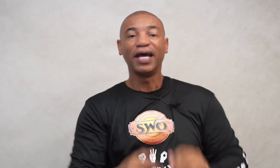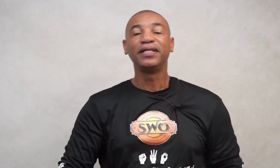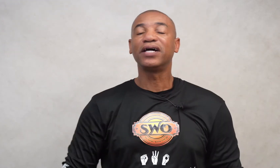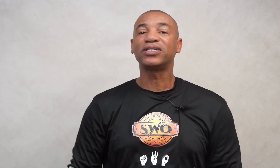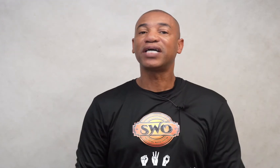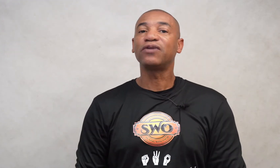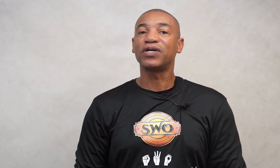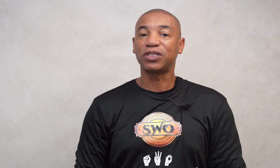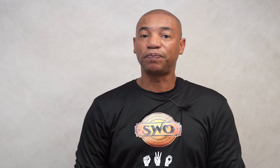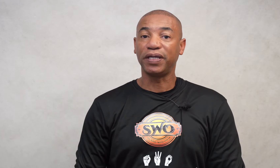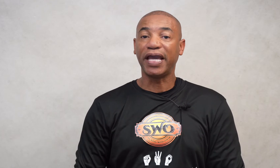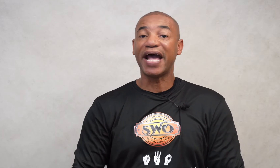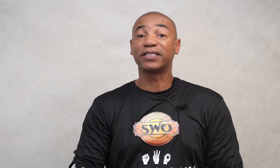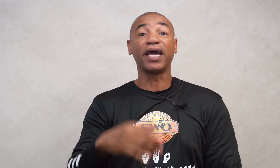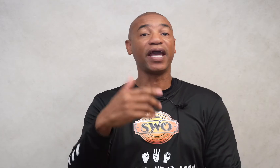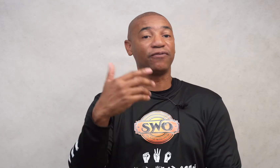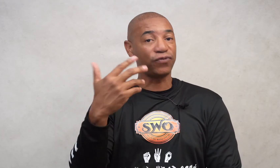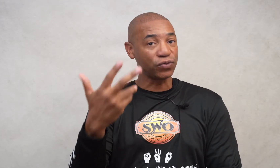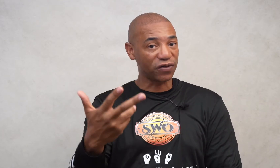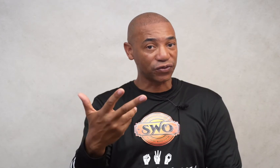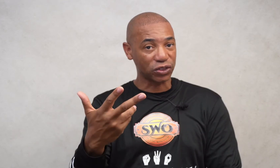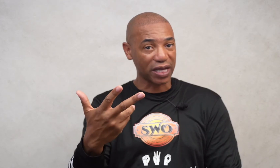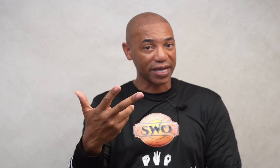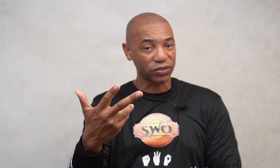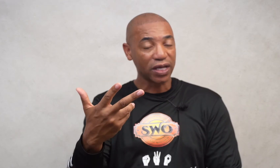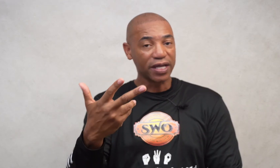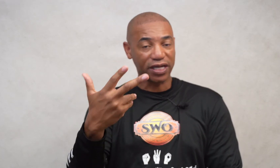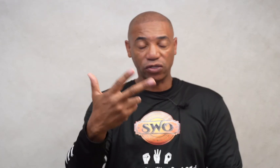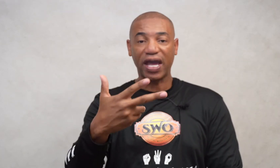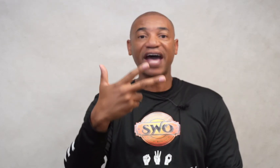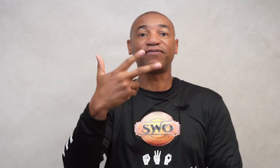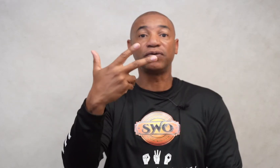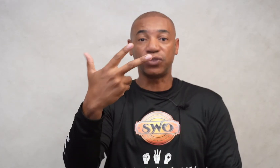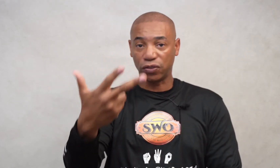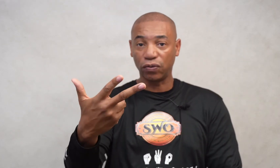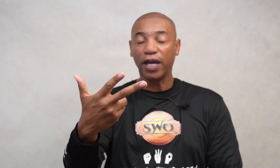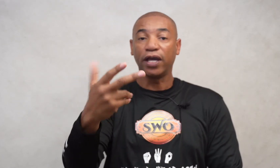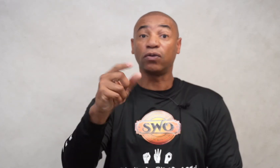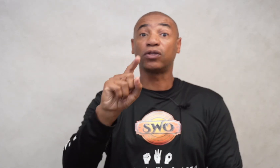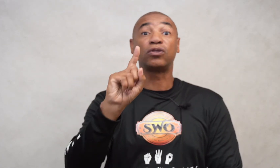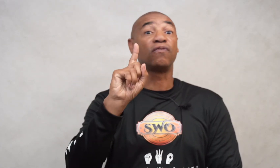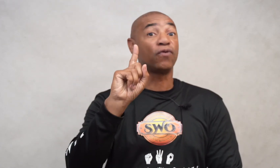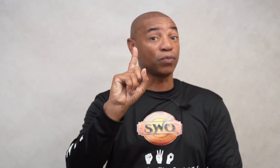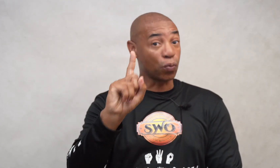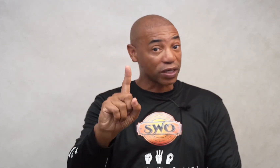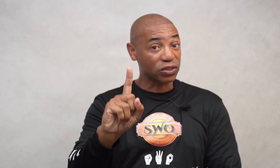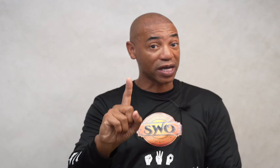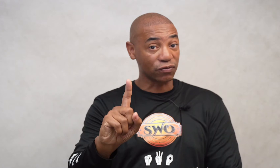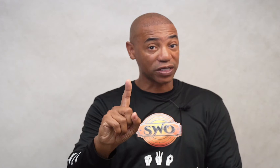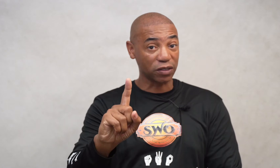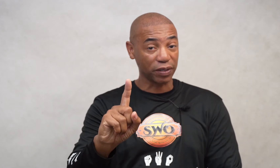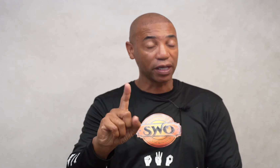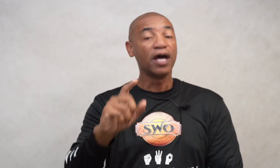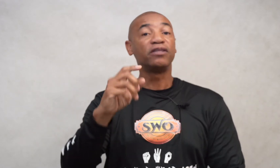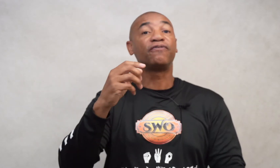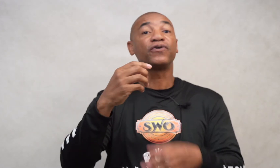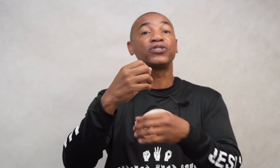Now the sign recipe has a few different signs that you have to do in order to form the one sign recipe. The first sign